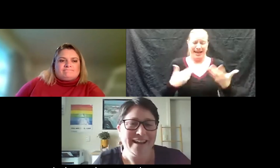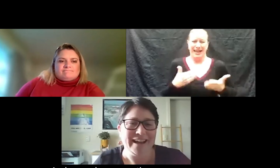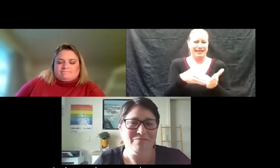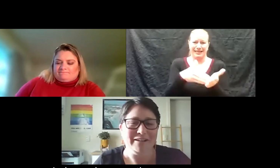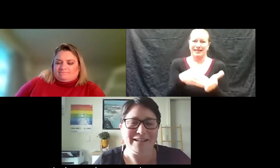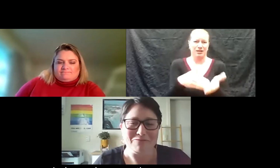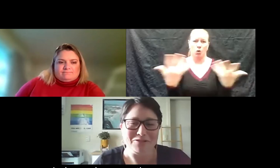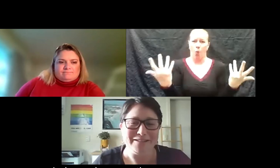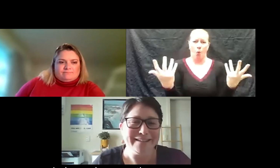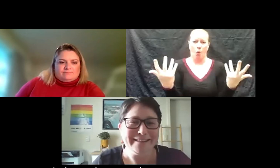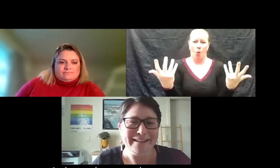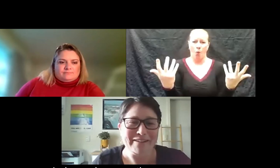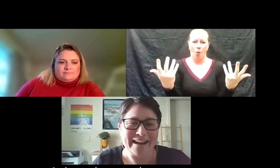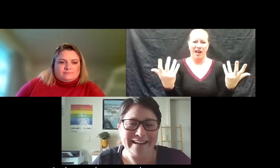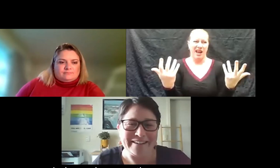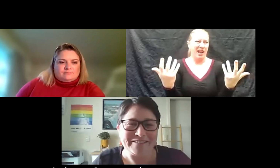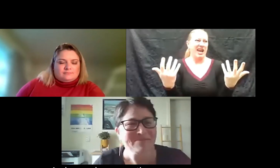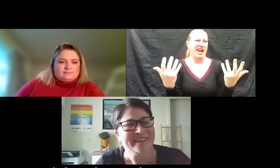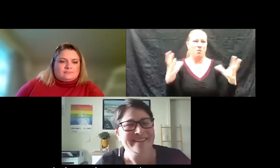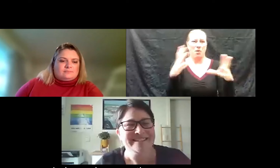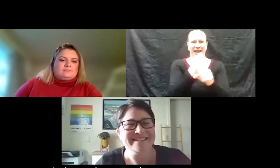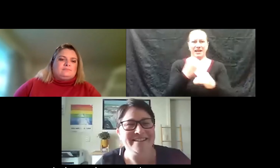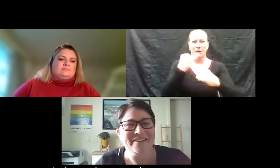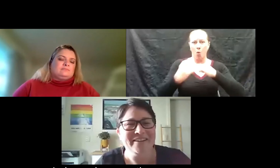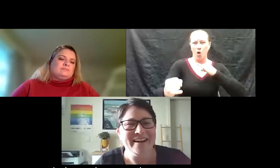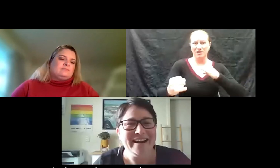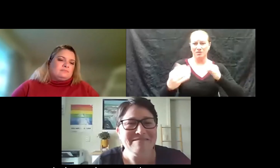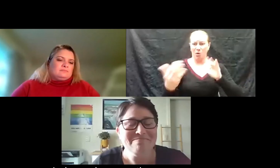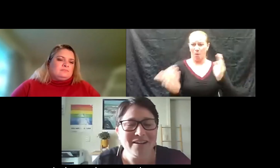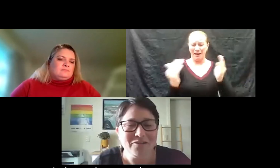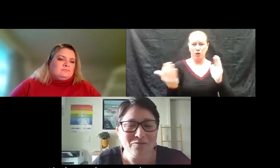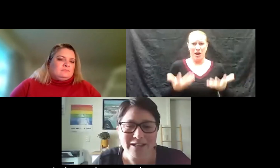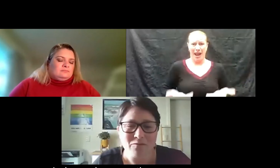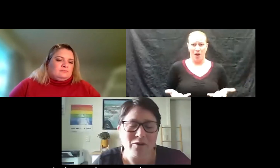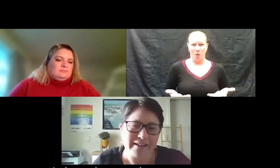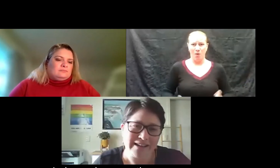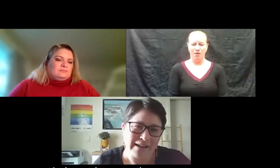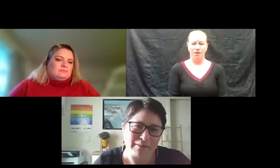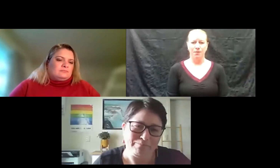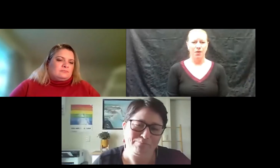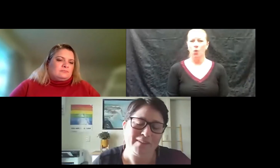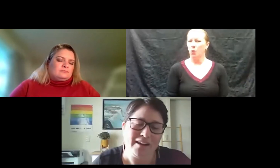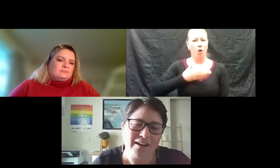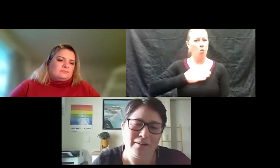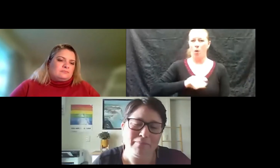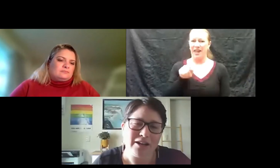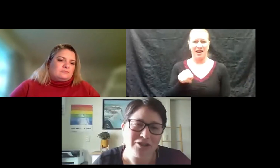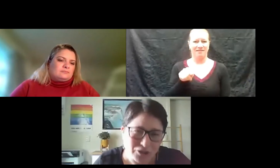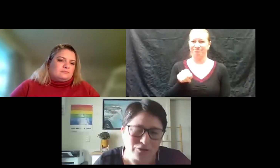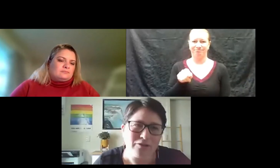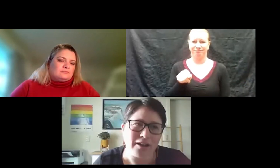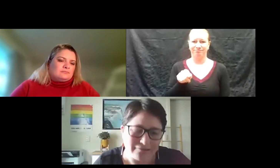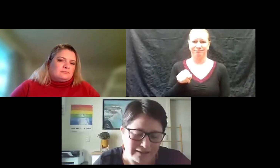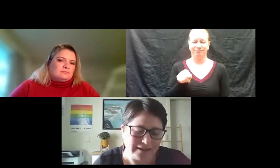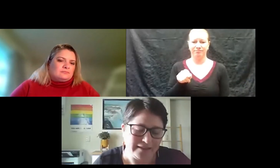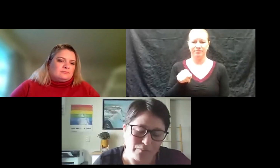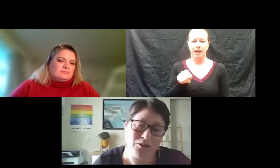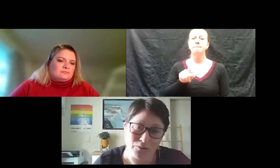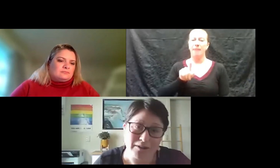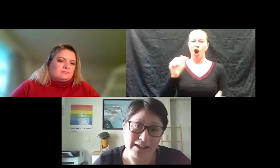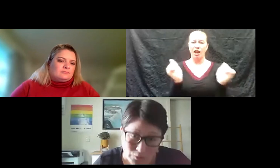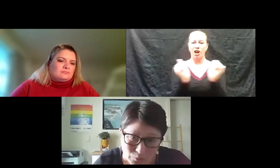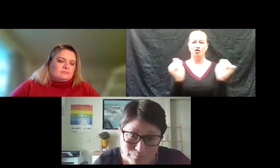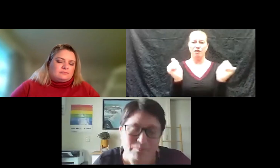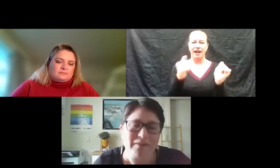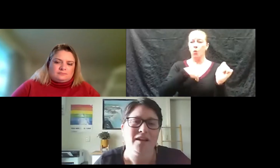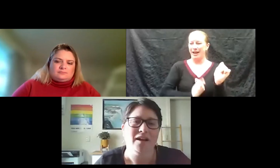all, and we end up worse than we are now. So we don't want that to happen, but I do agree that we